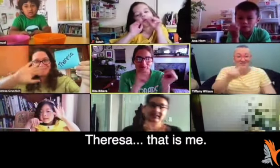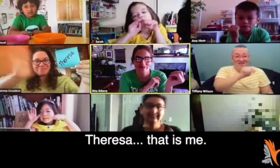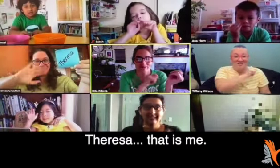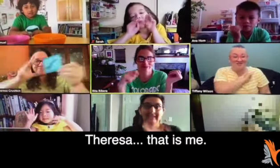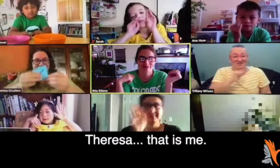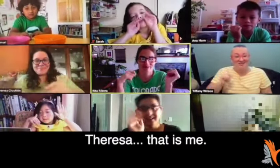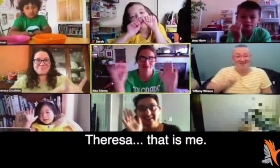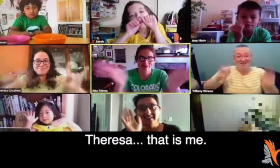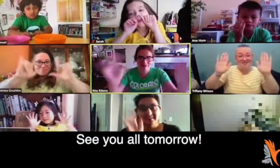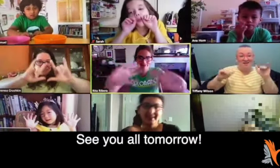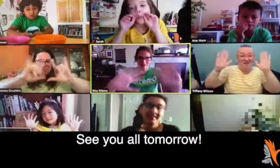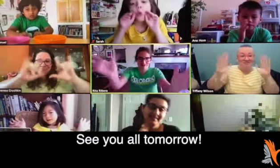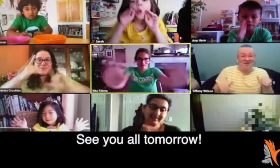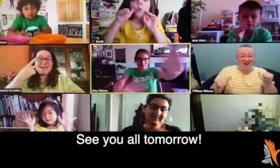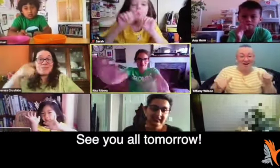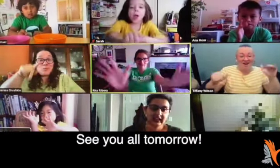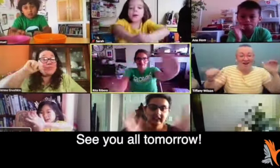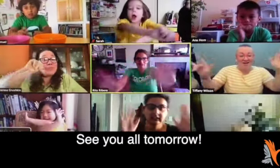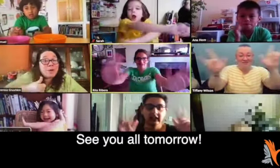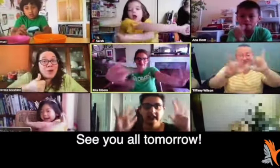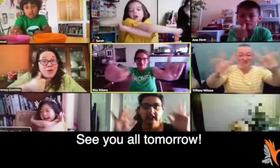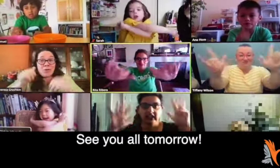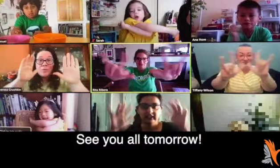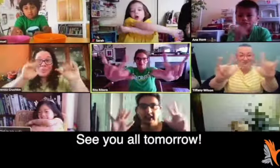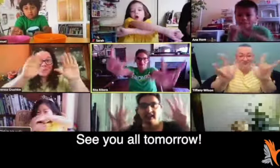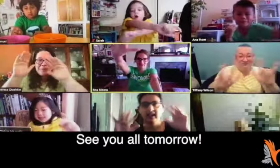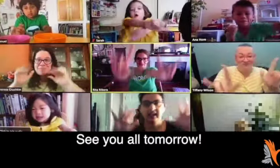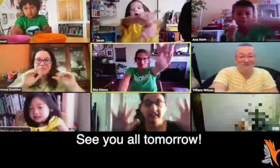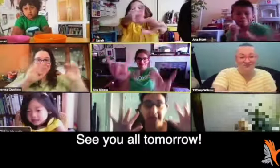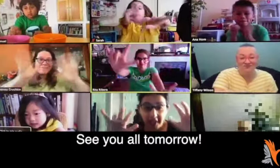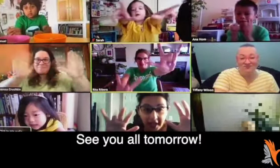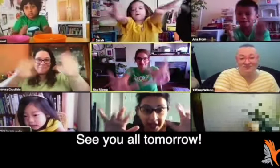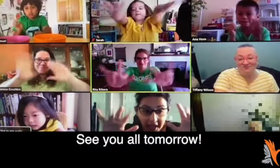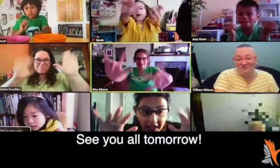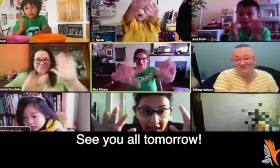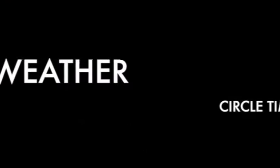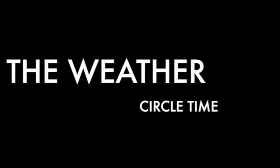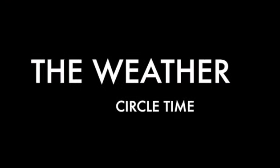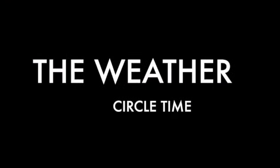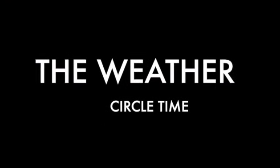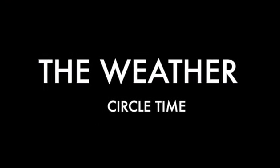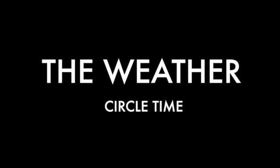me. See you all tomorrow. Bye. Love you. The weather, circle